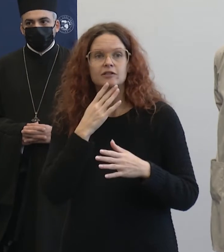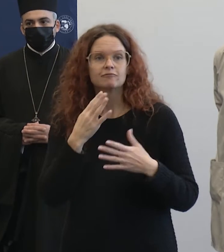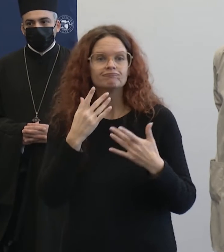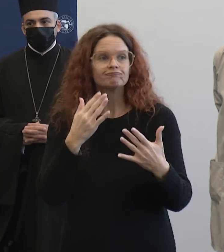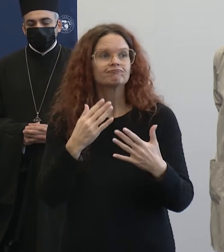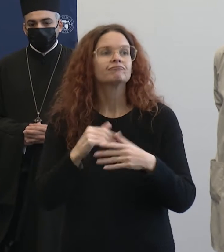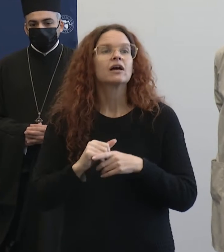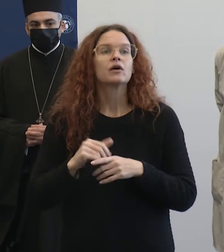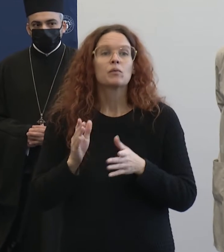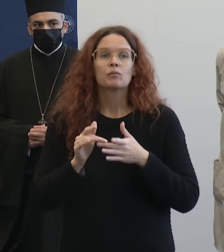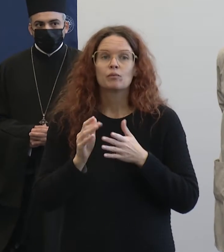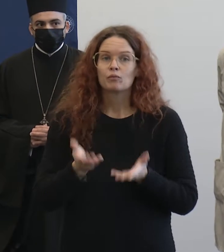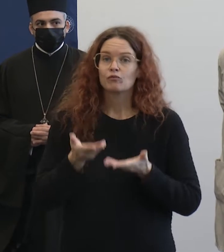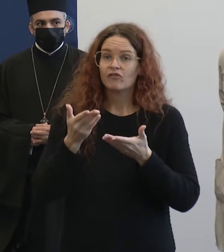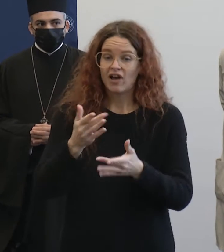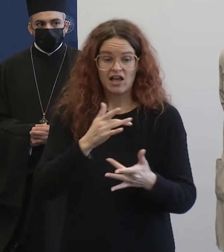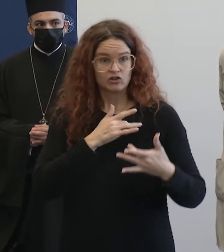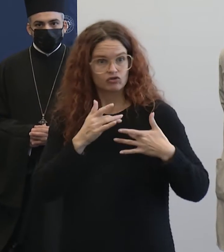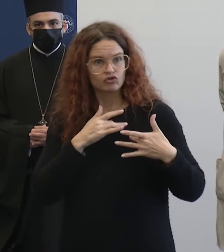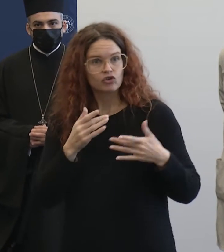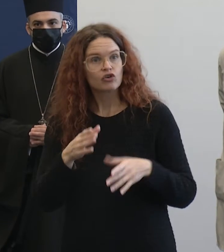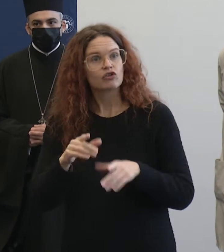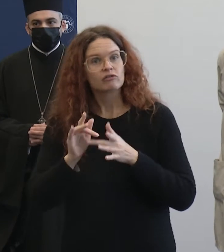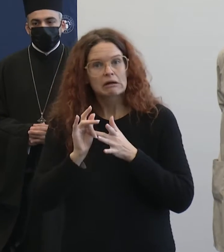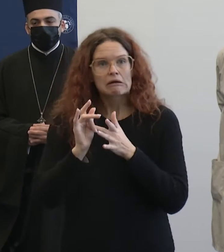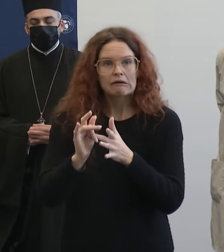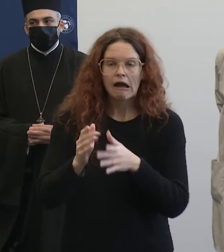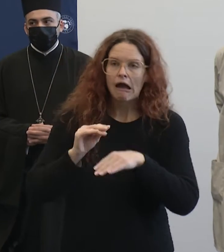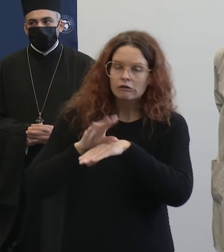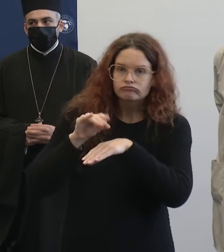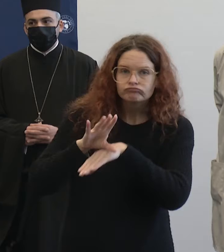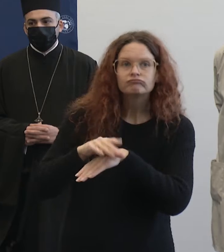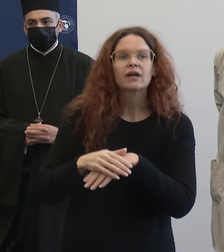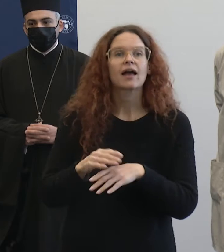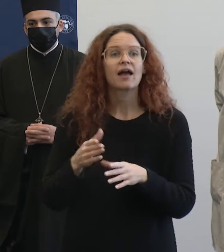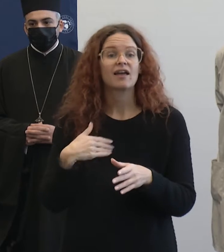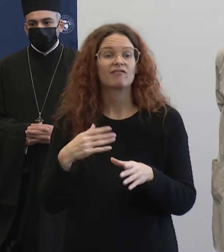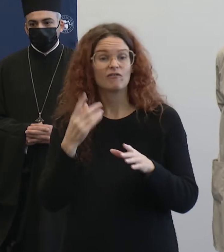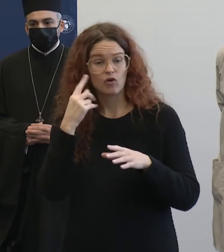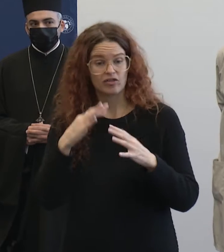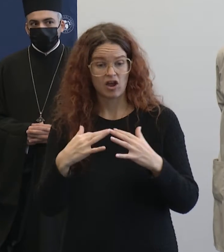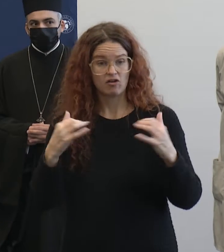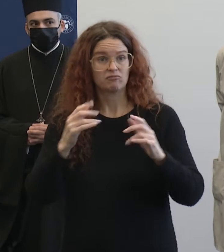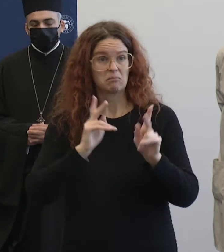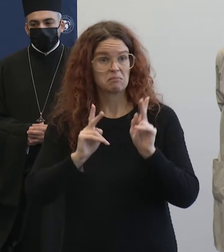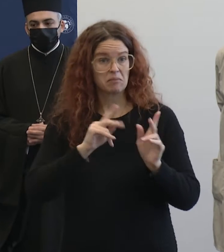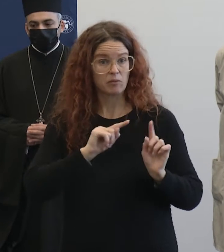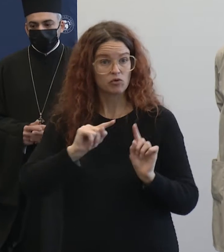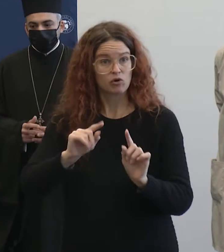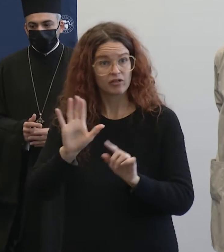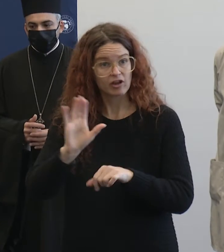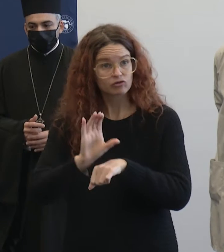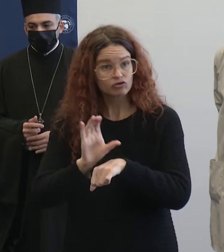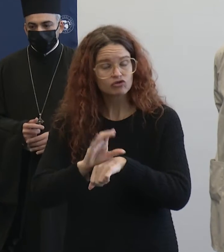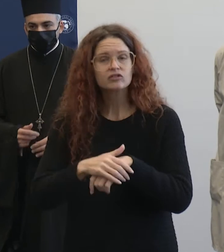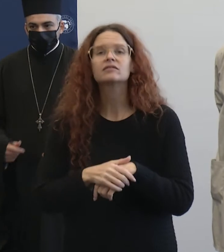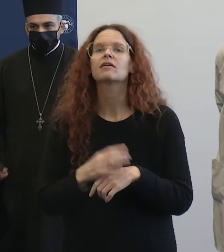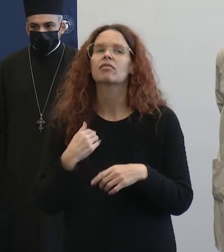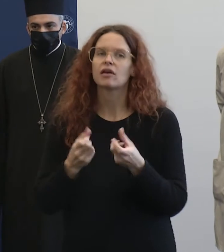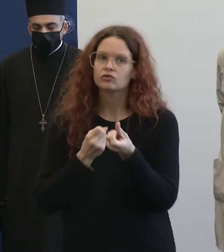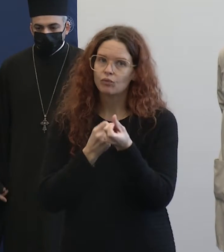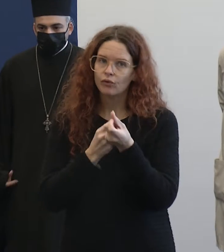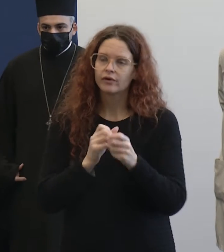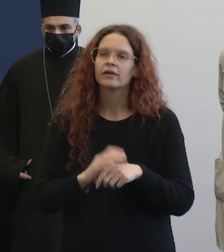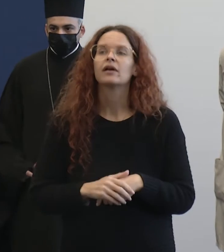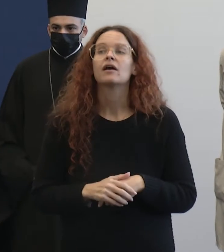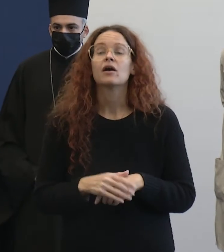concerns, provide guidance, and a clear path to action for their congregants. They have been steadfast in their support of the